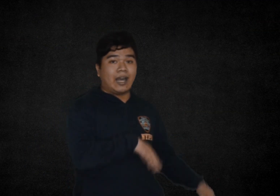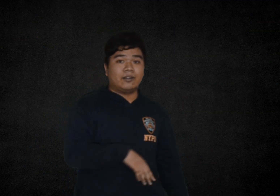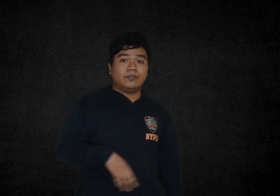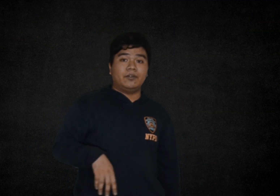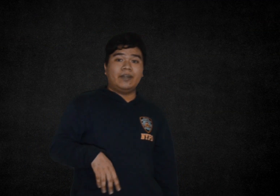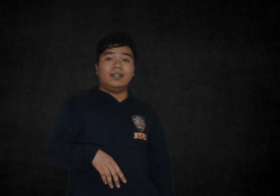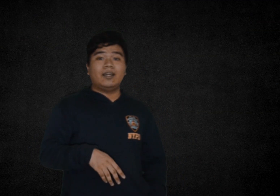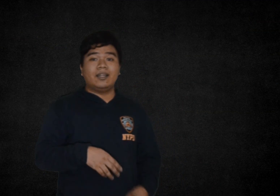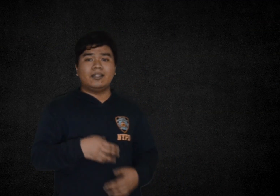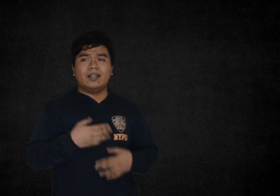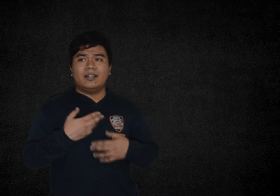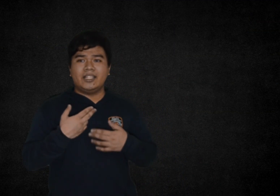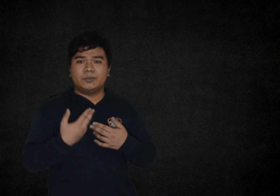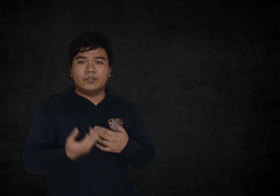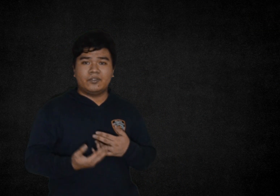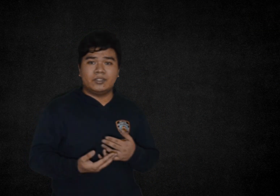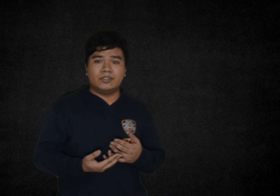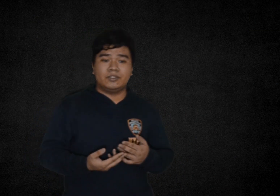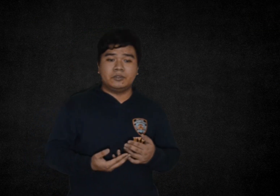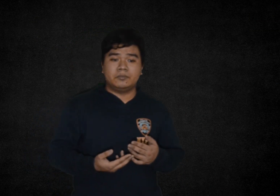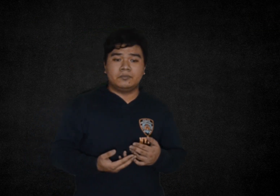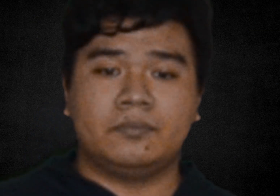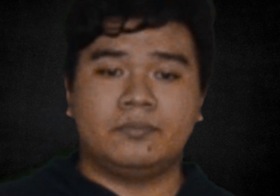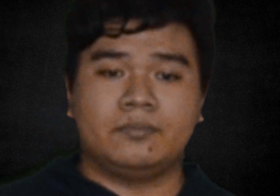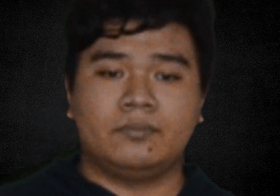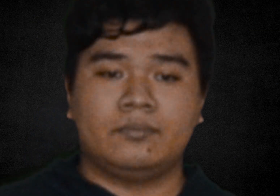of the way and let's move on to